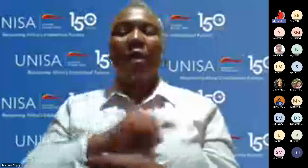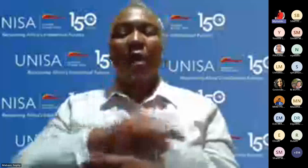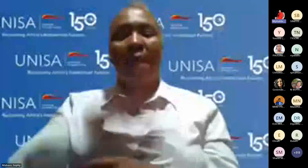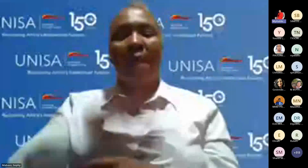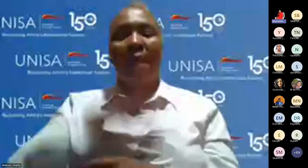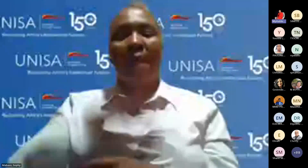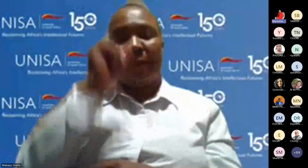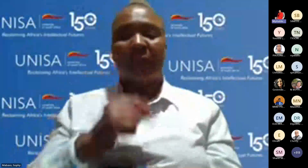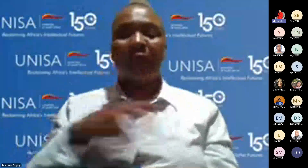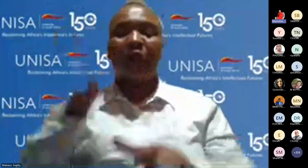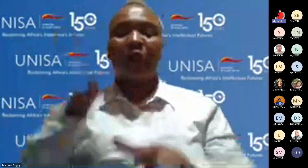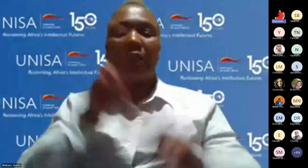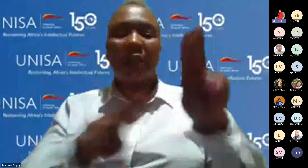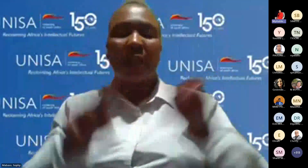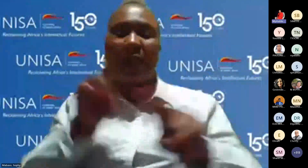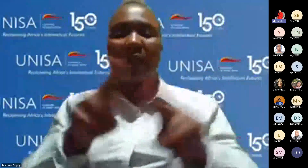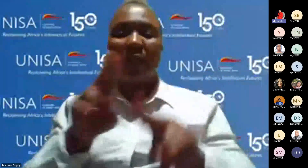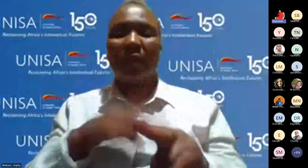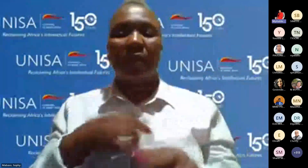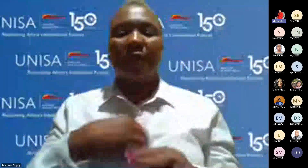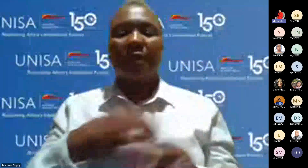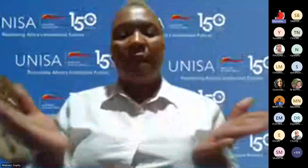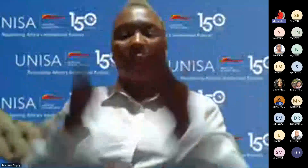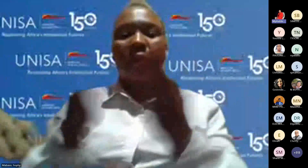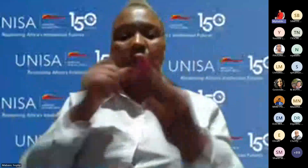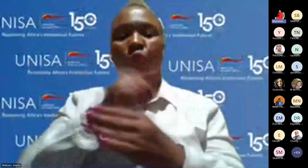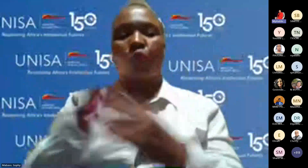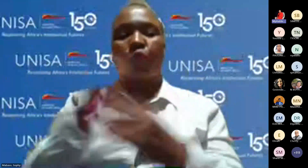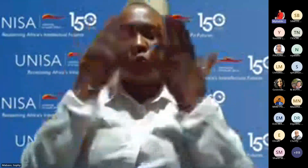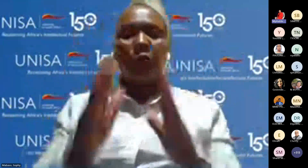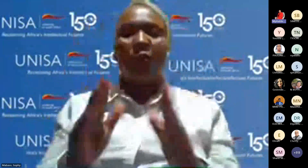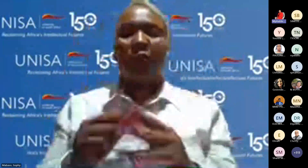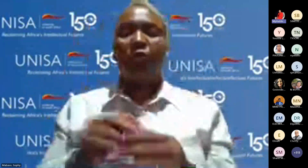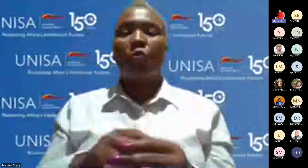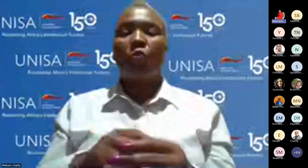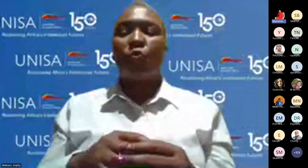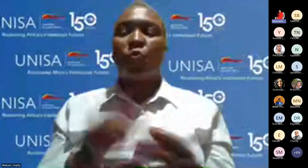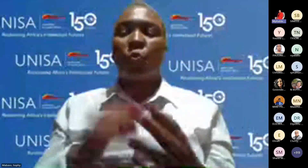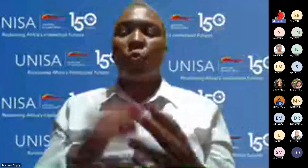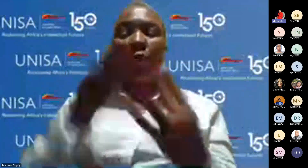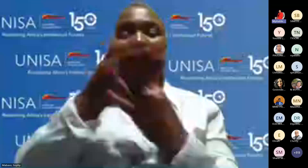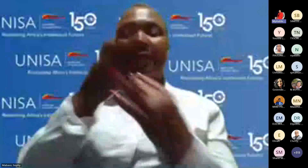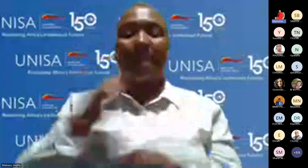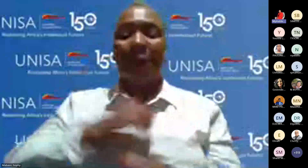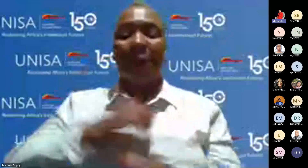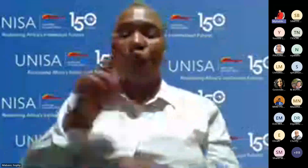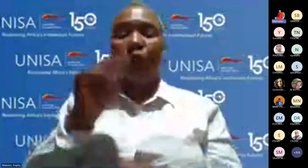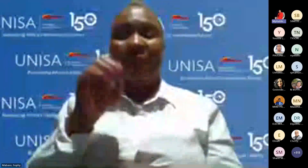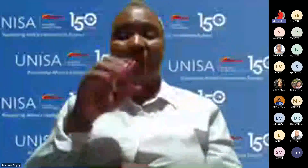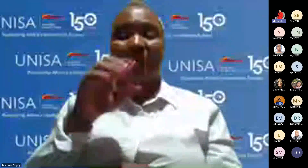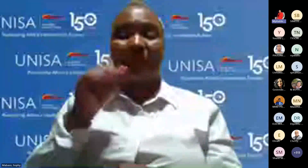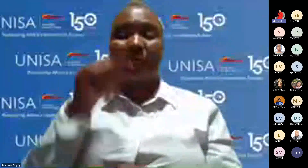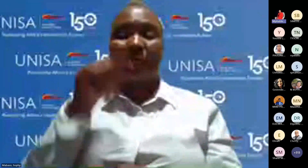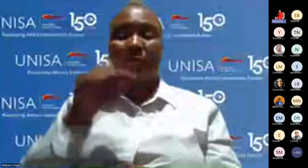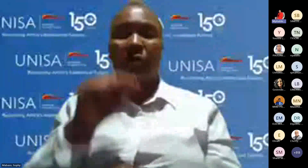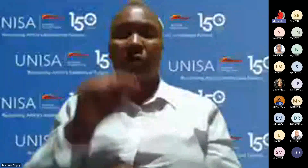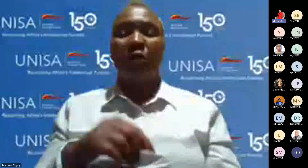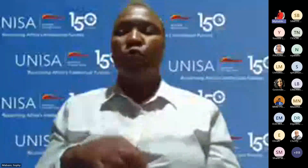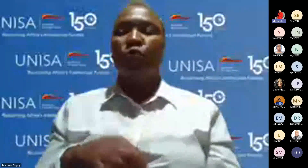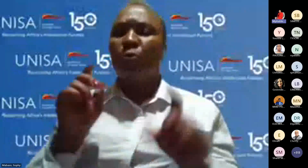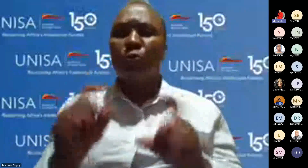you check, I encourage you students, when you log into MyUNISA, sometimes don't rush